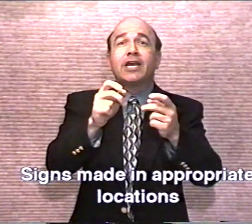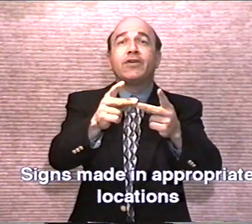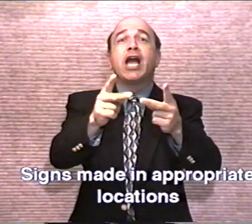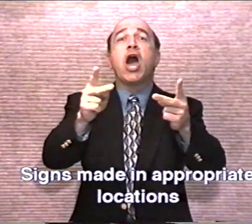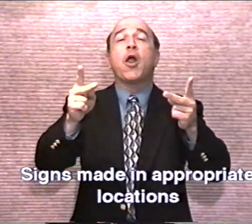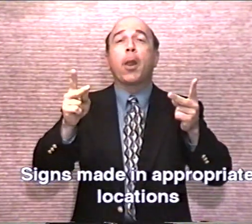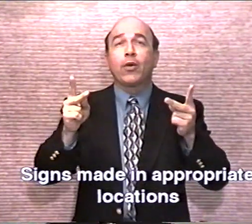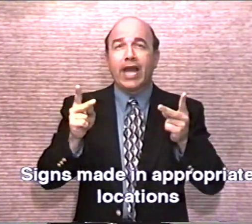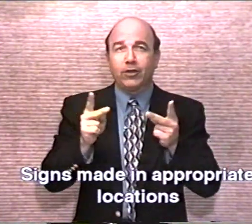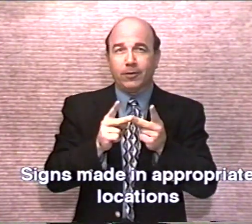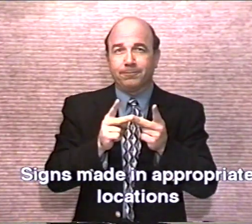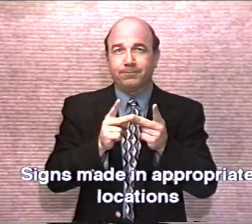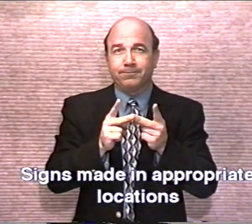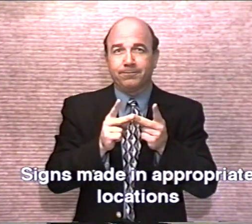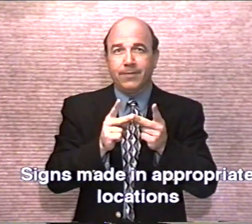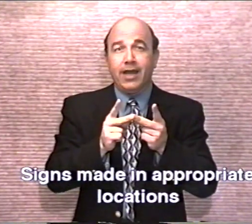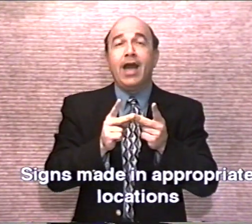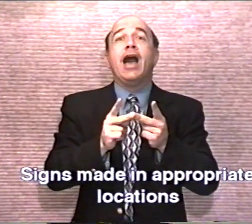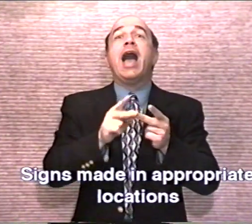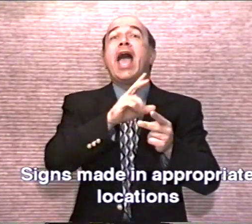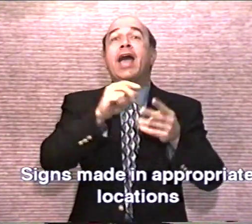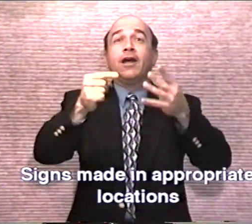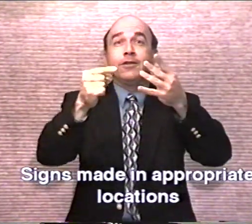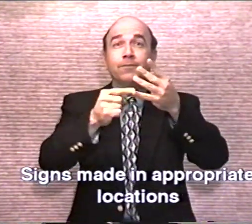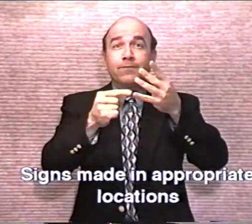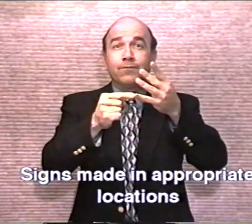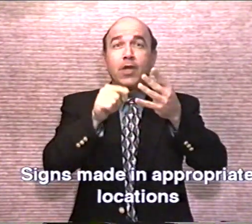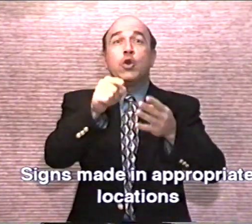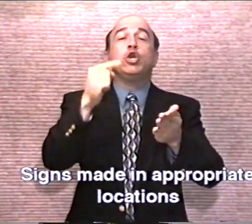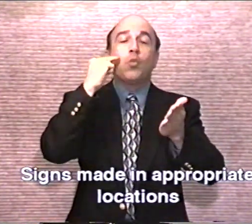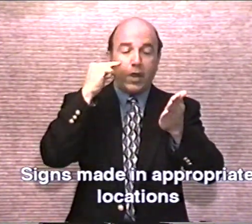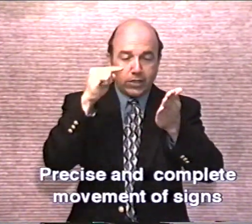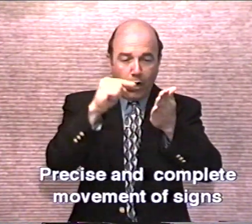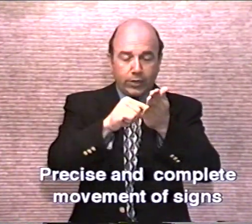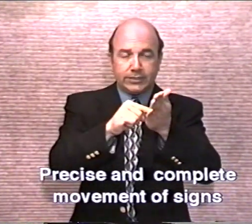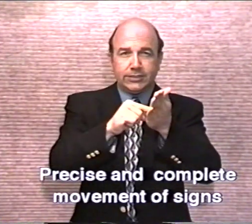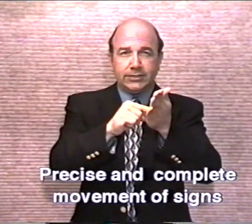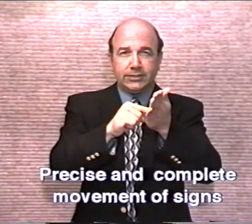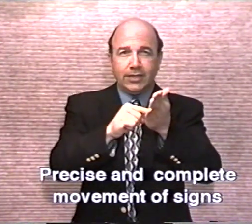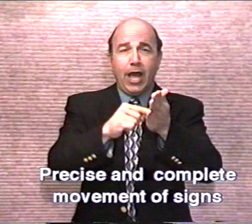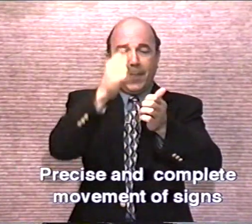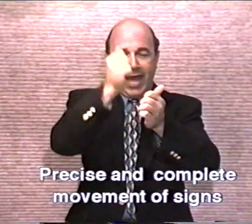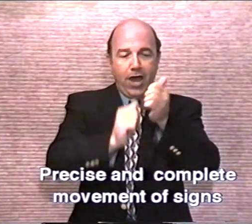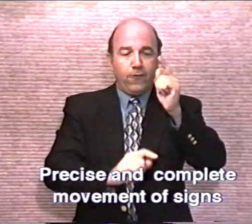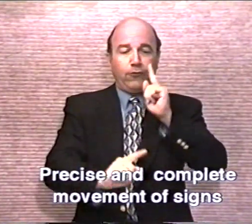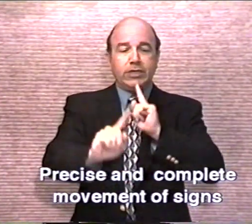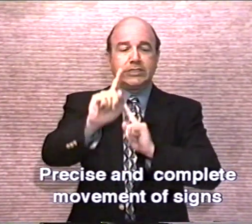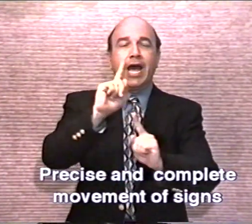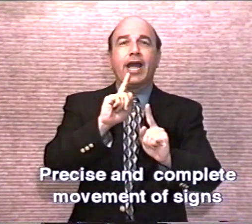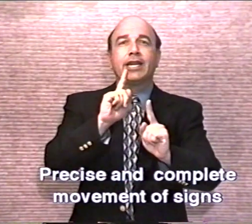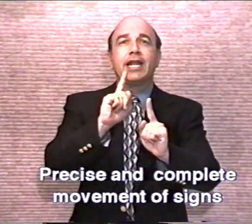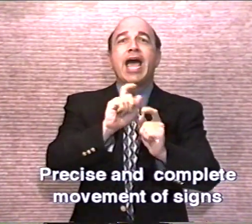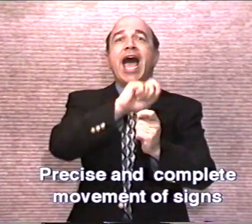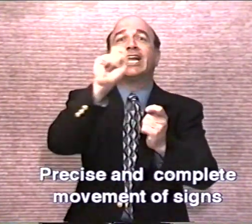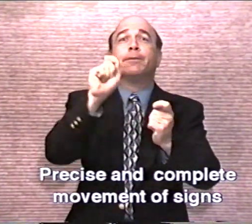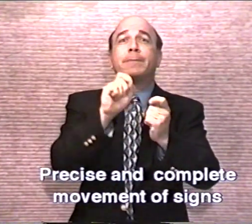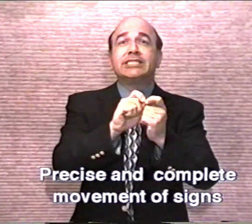specific location. And you will notice that every sign has a